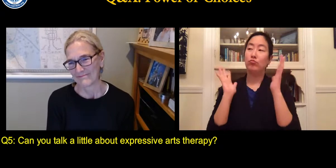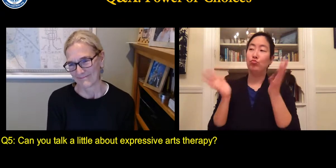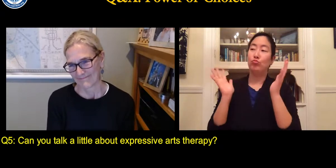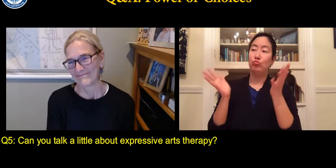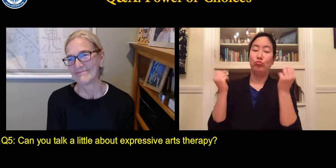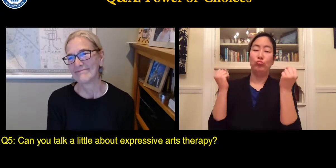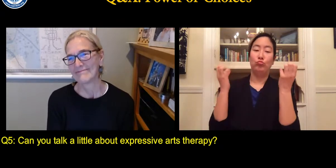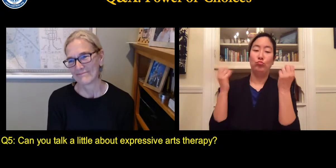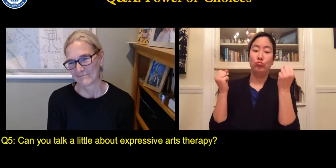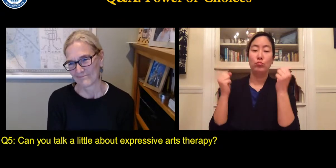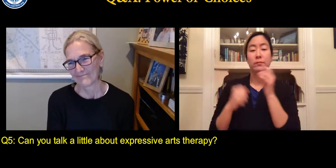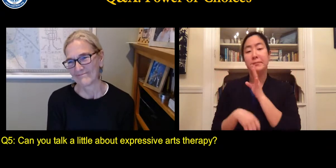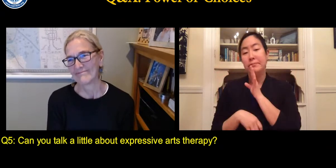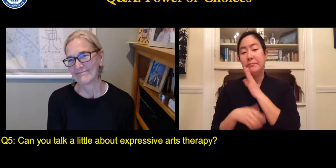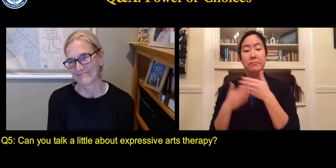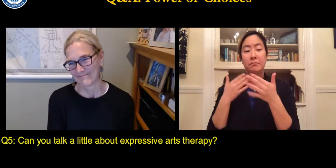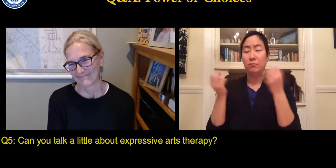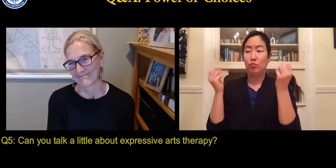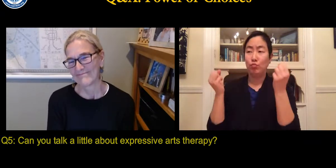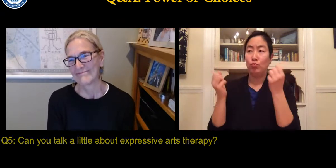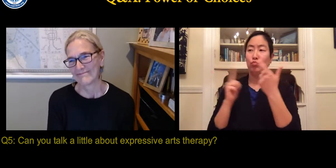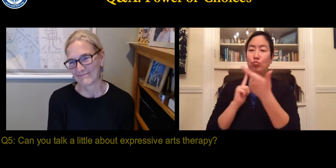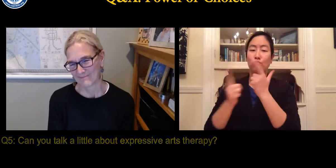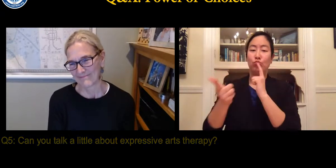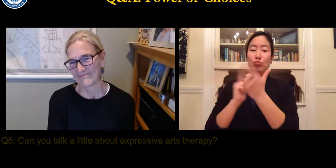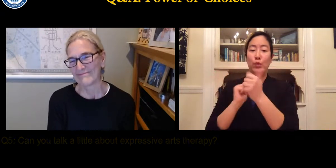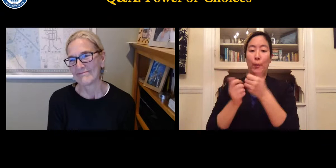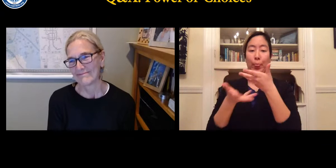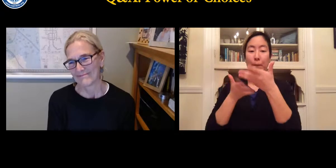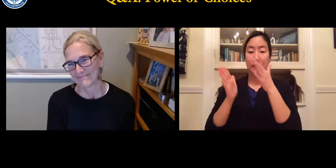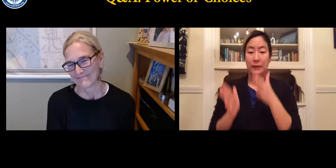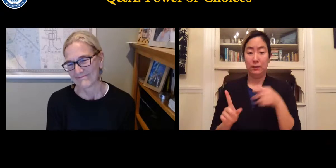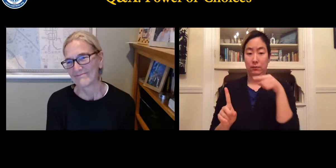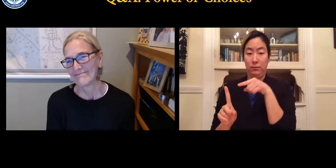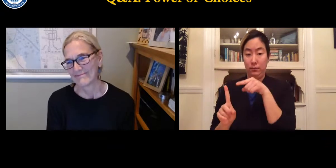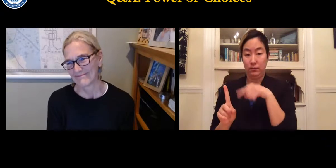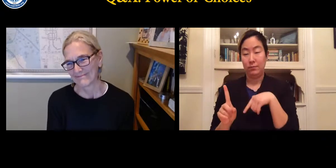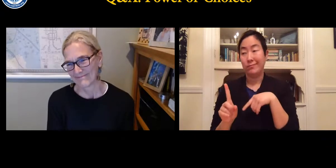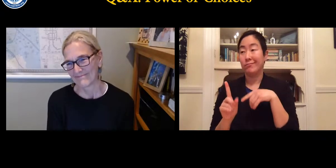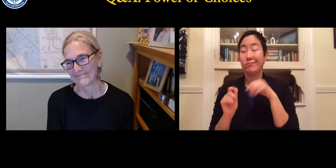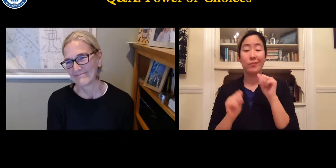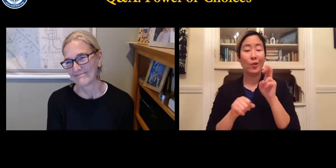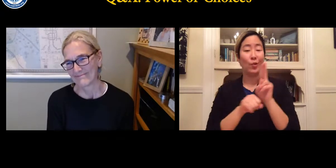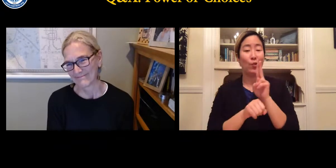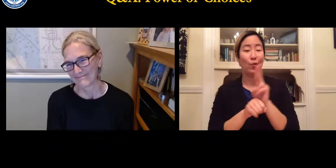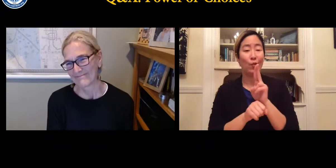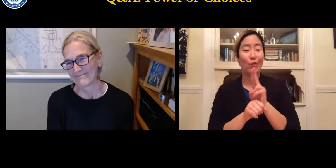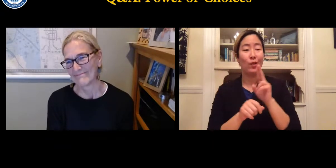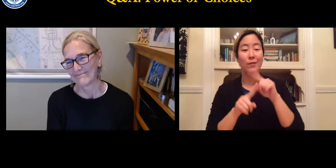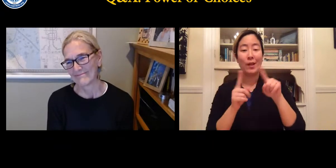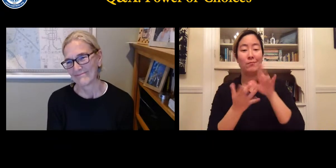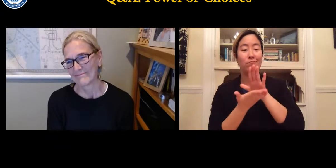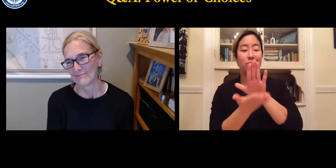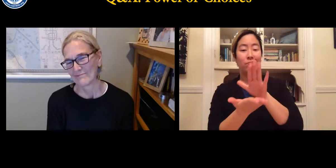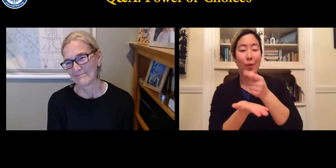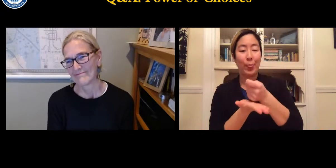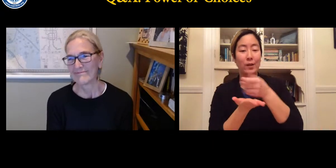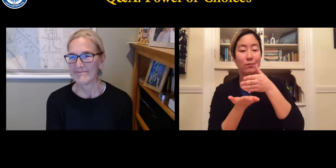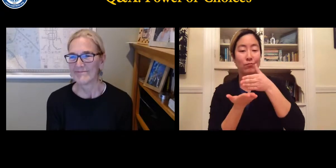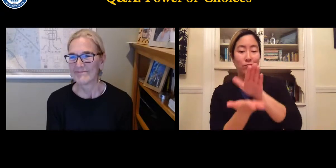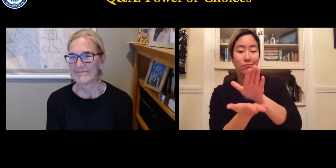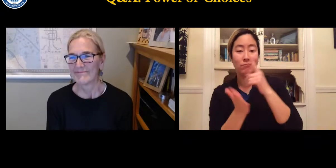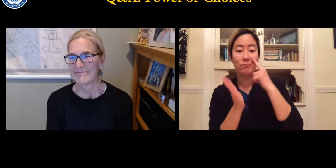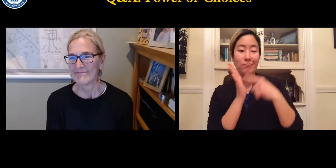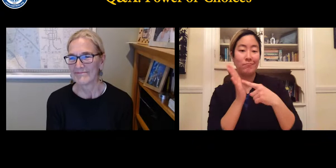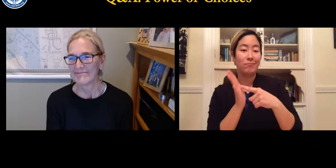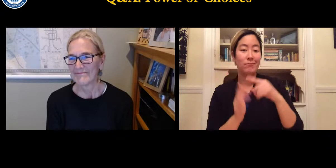visiting a counselor or a therapist in a sit down setting, whether it be using your voice or using sign language. It's a back and